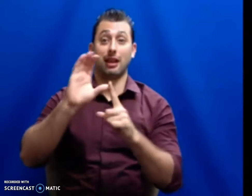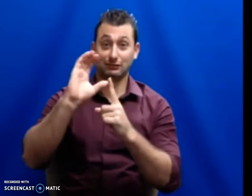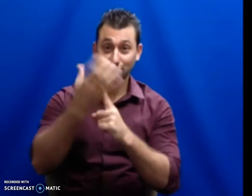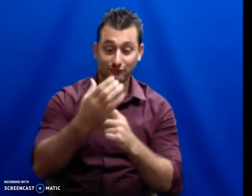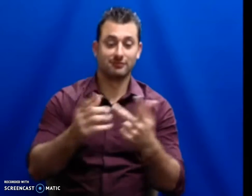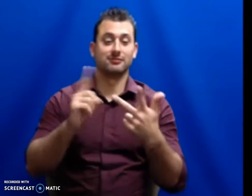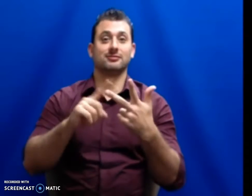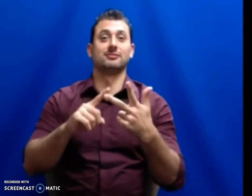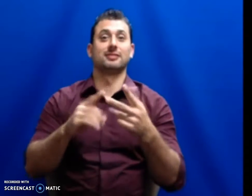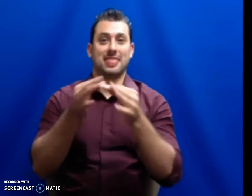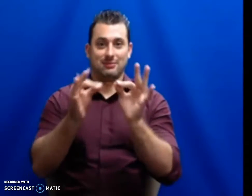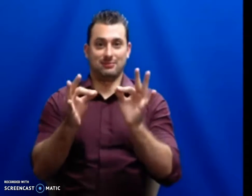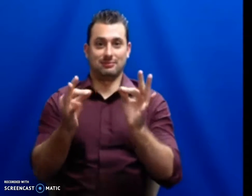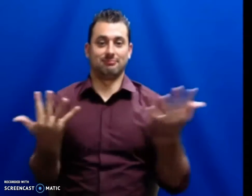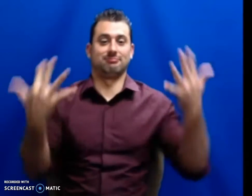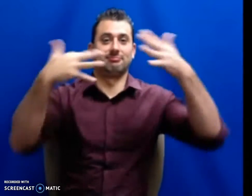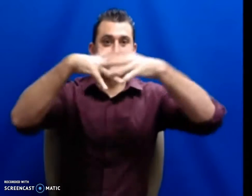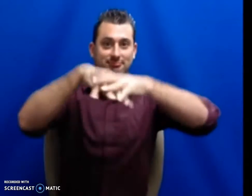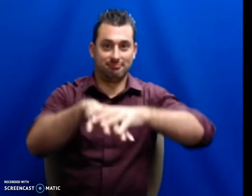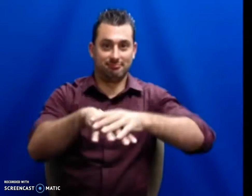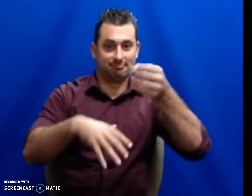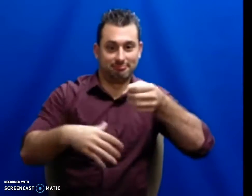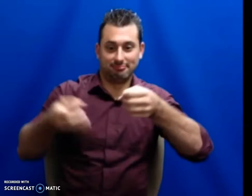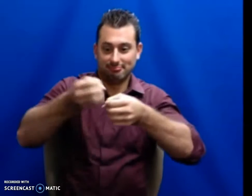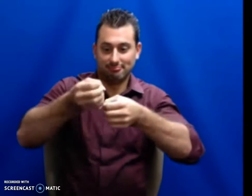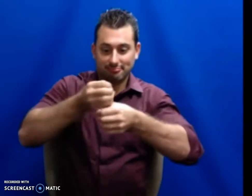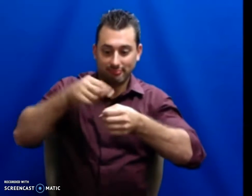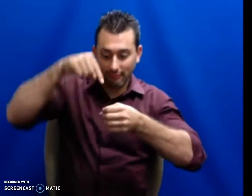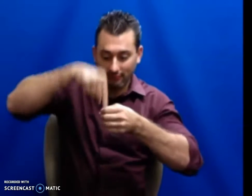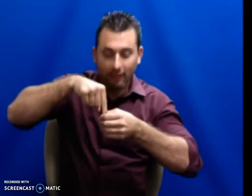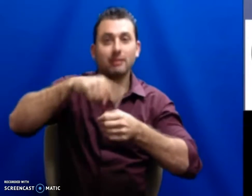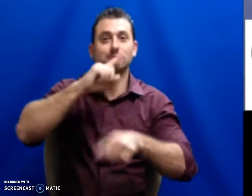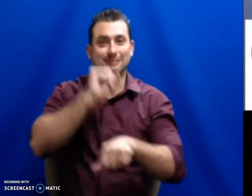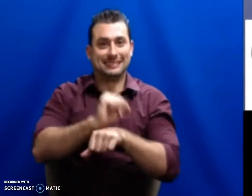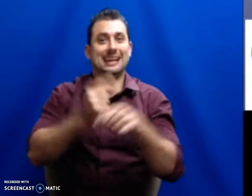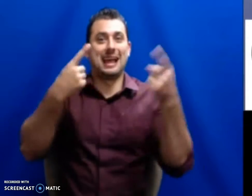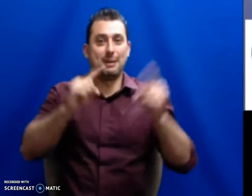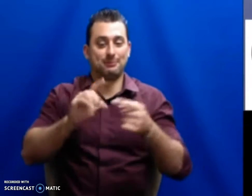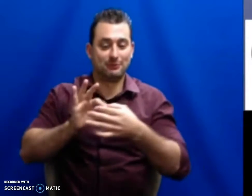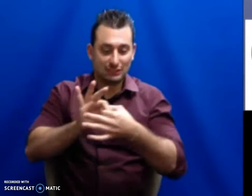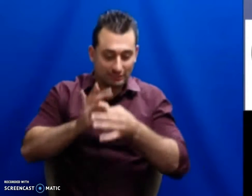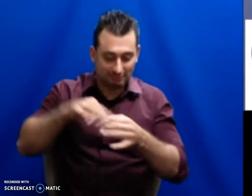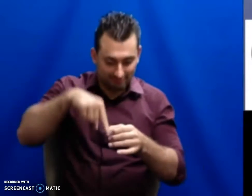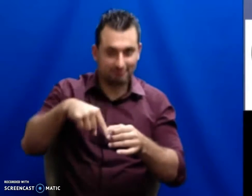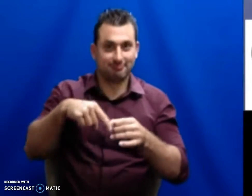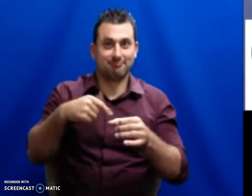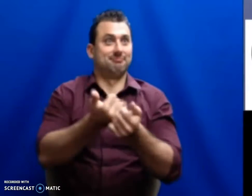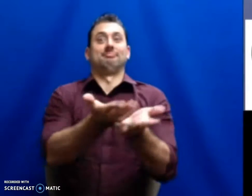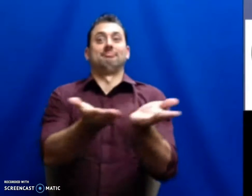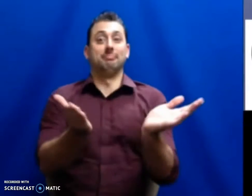So in this one, in language, we have community, culture, and language. Here is a Venn diagram of how